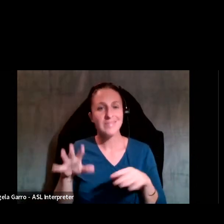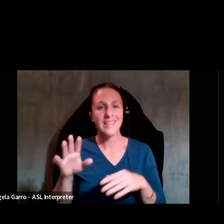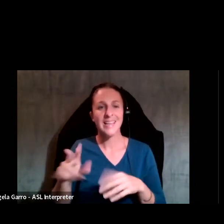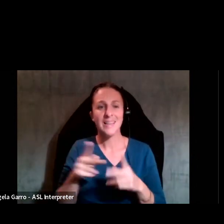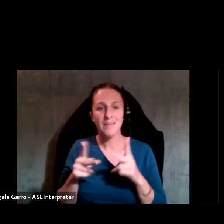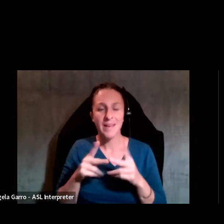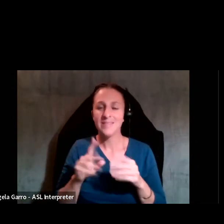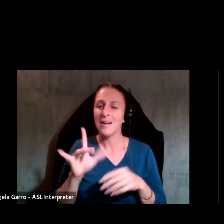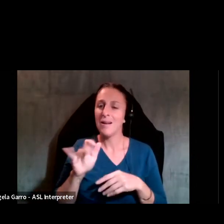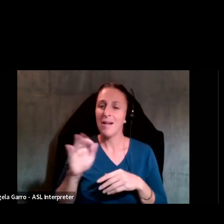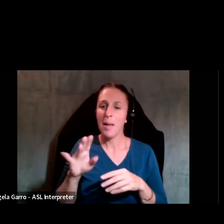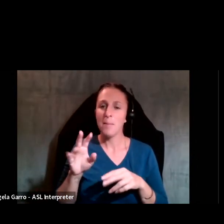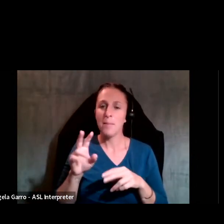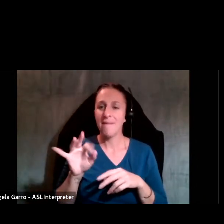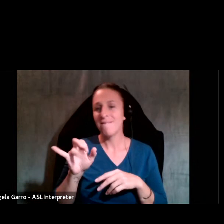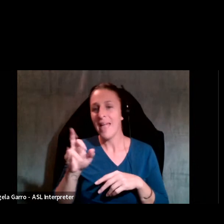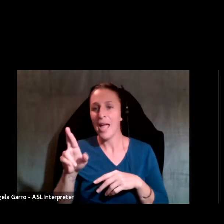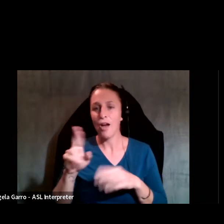have started.